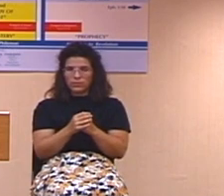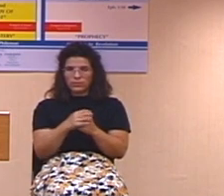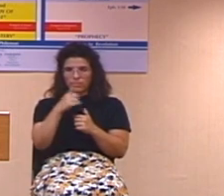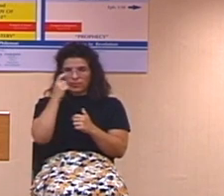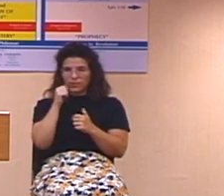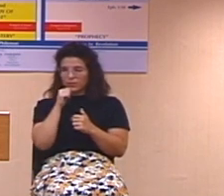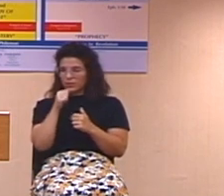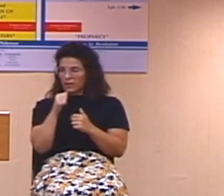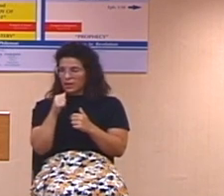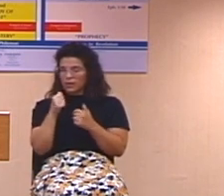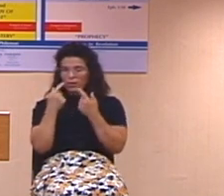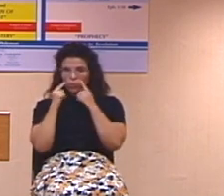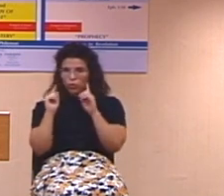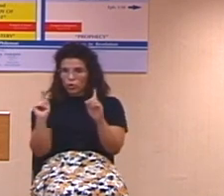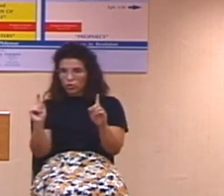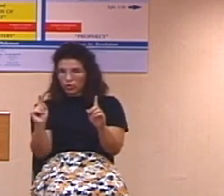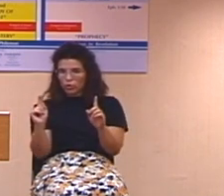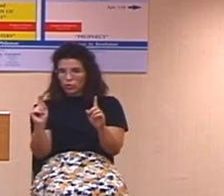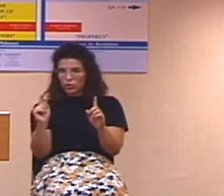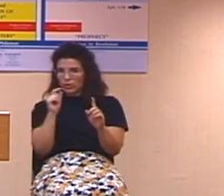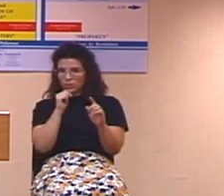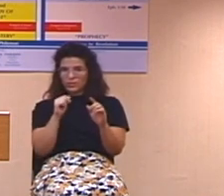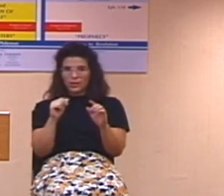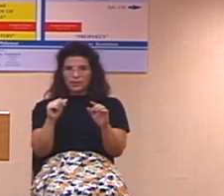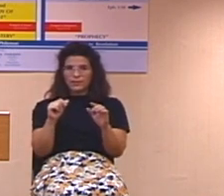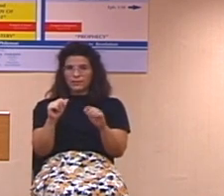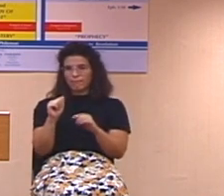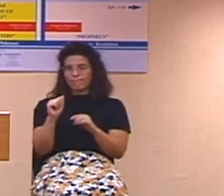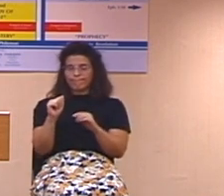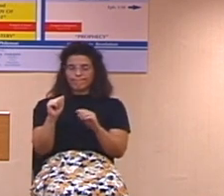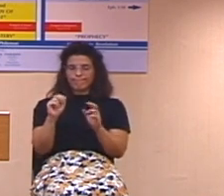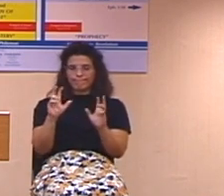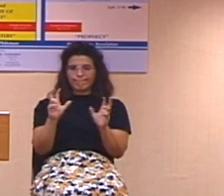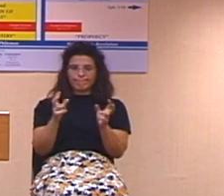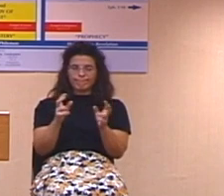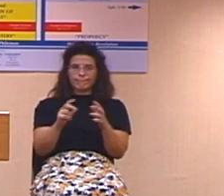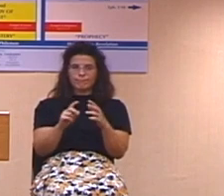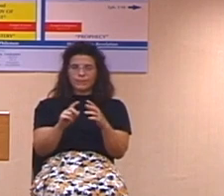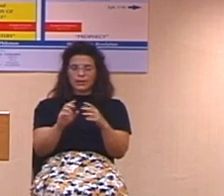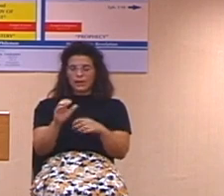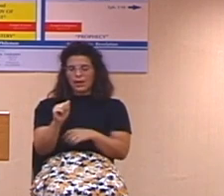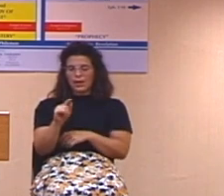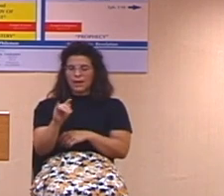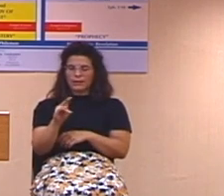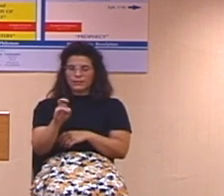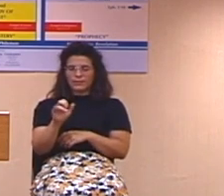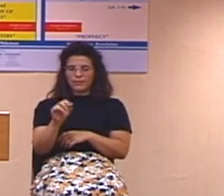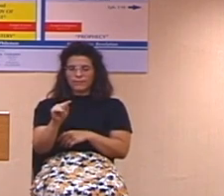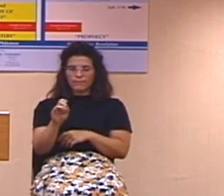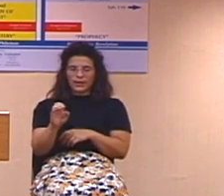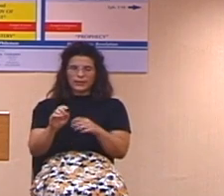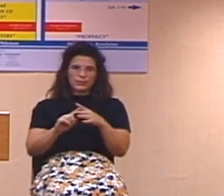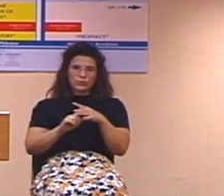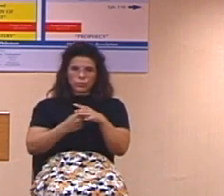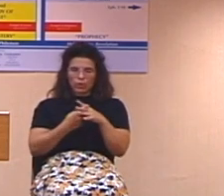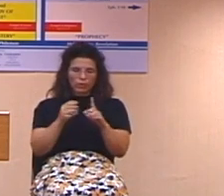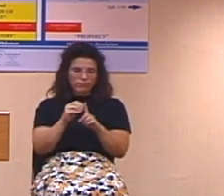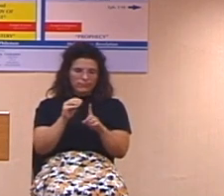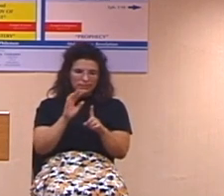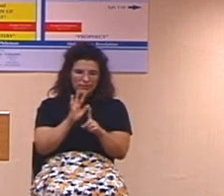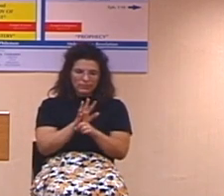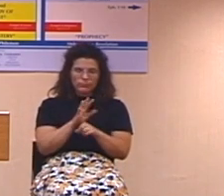Because it's not going to work. It's not going to activate. It's not going to influence you. It's going to